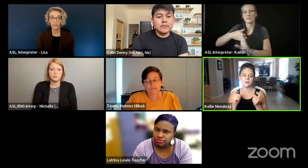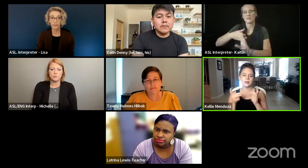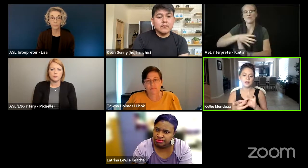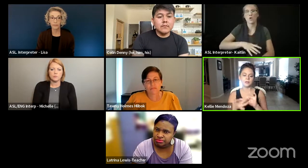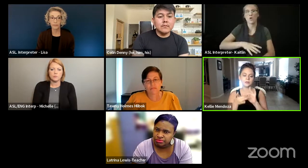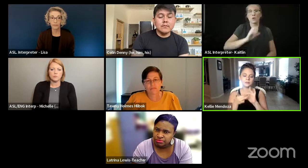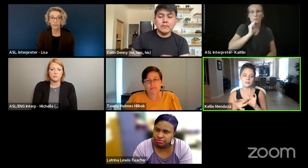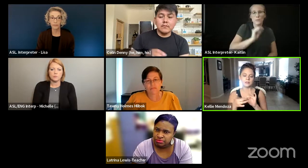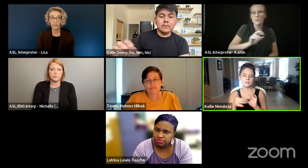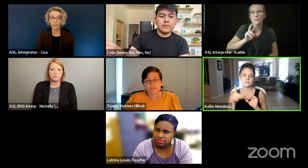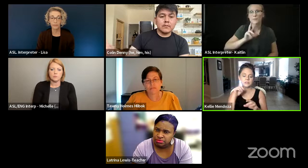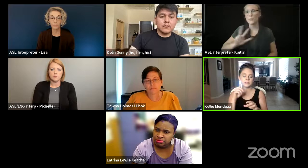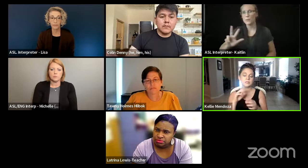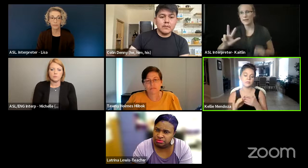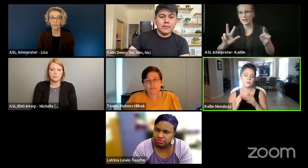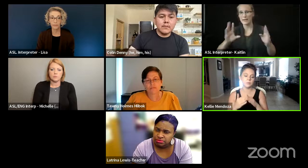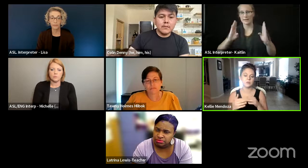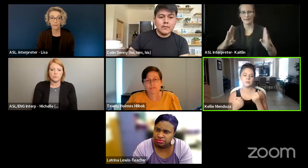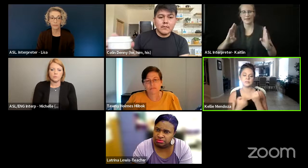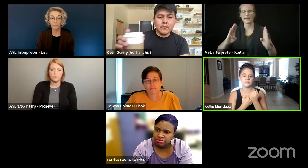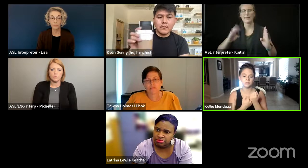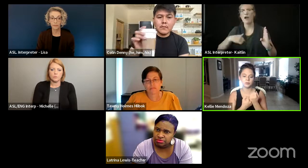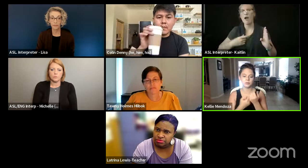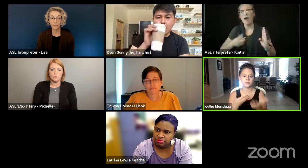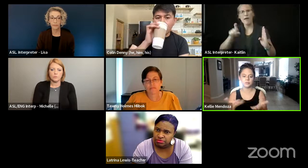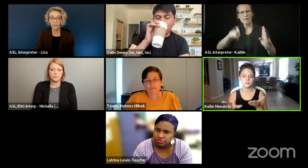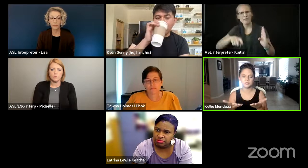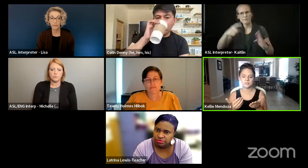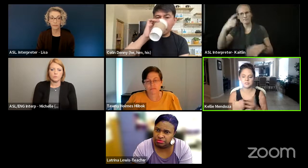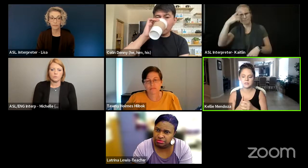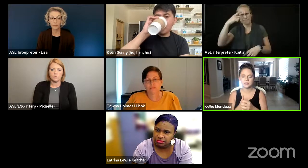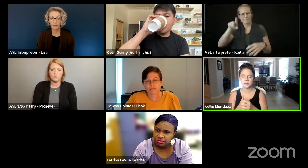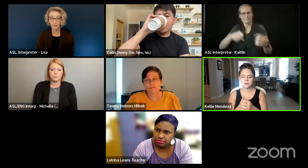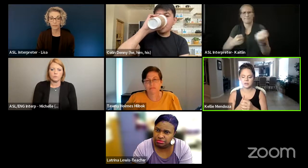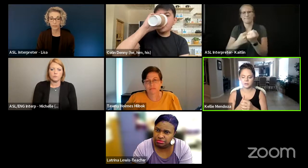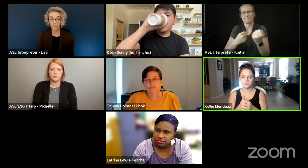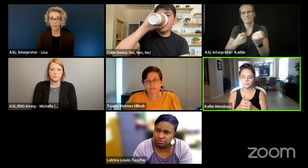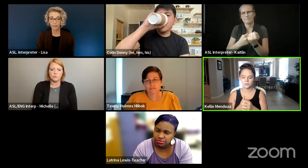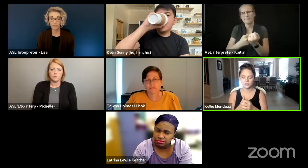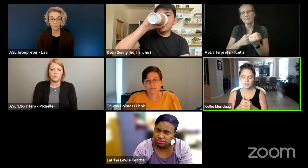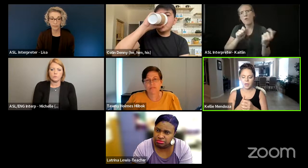immediately connect those kids to the deaf community and deaf support services.